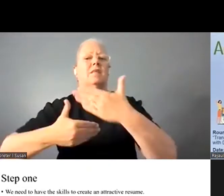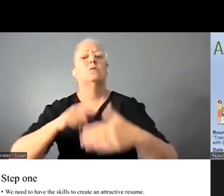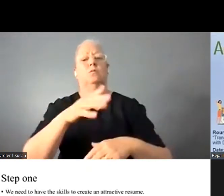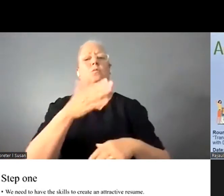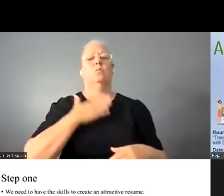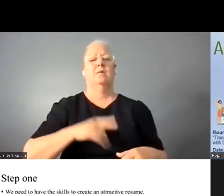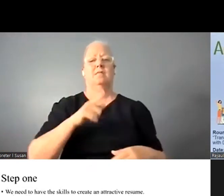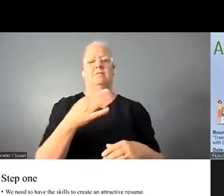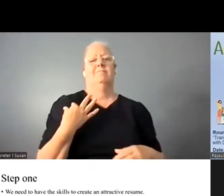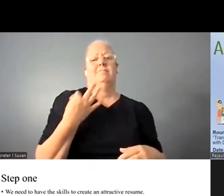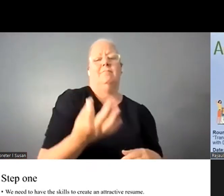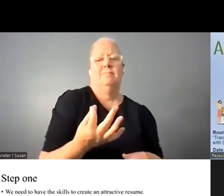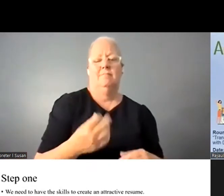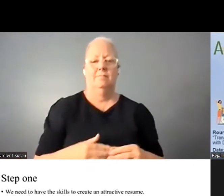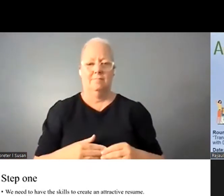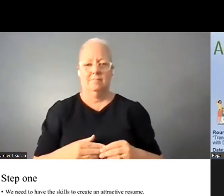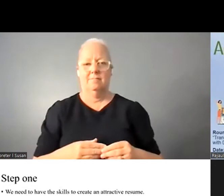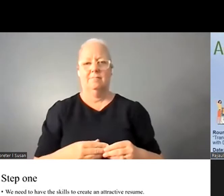And this